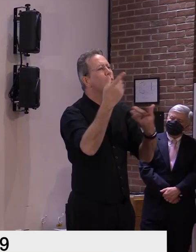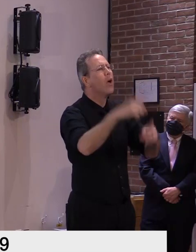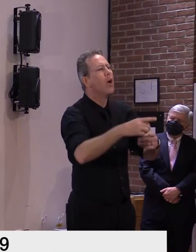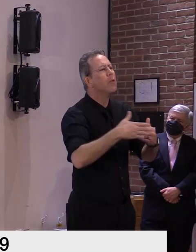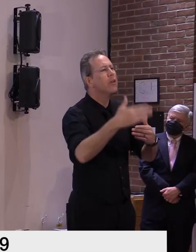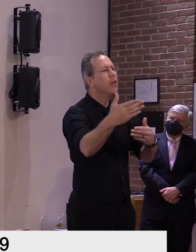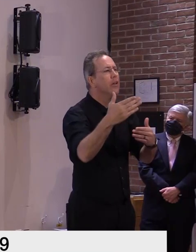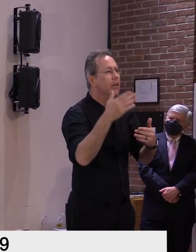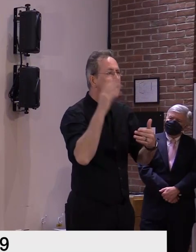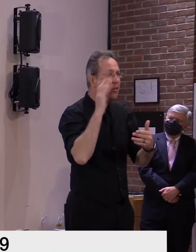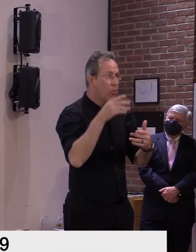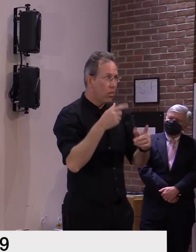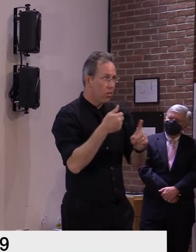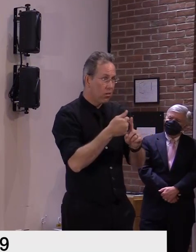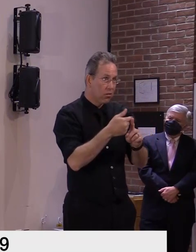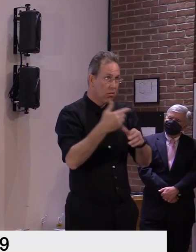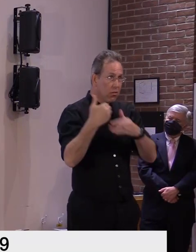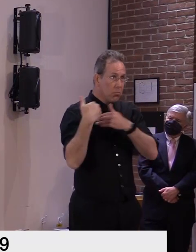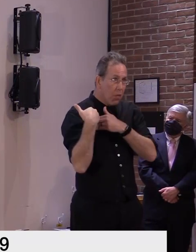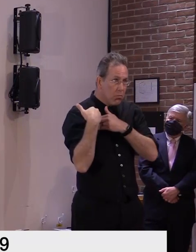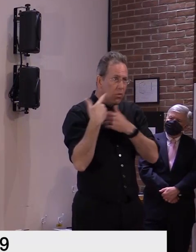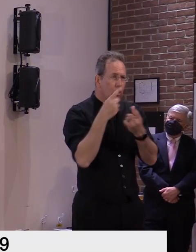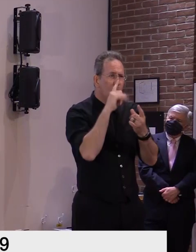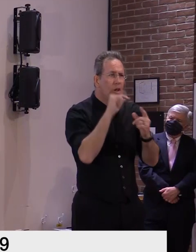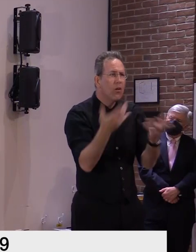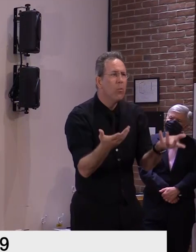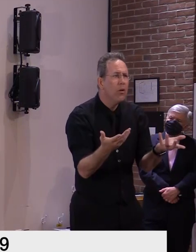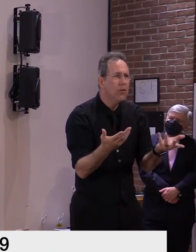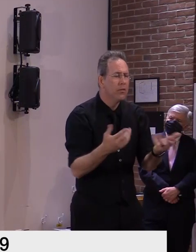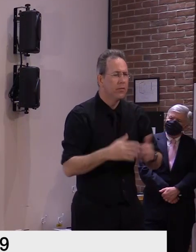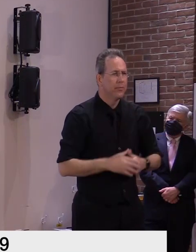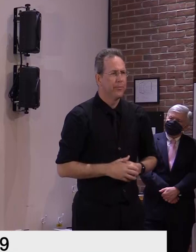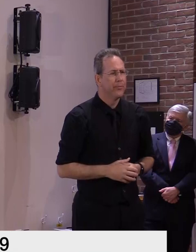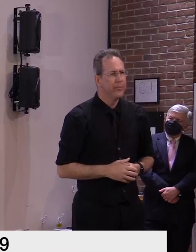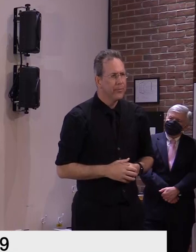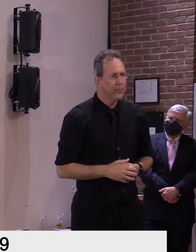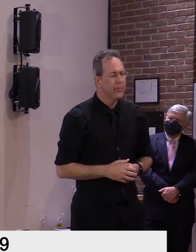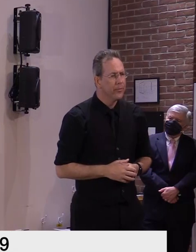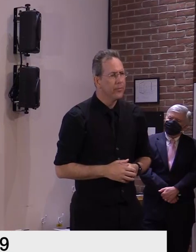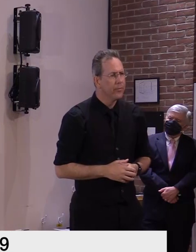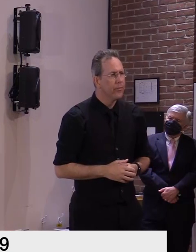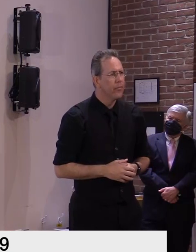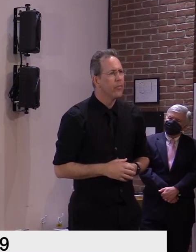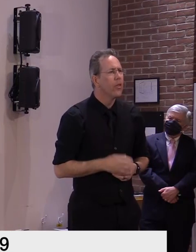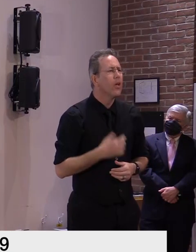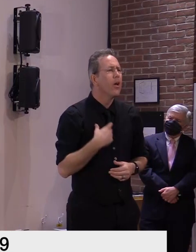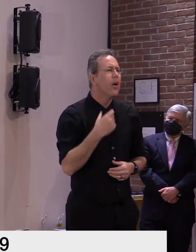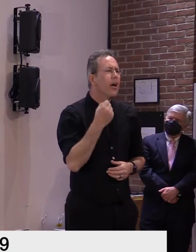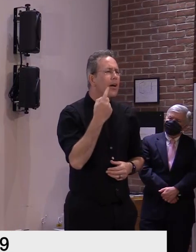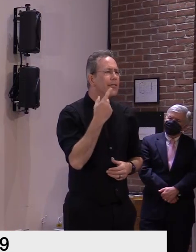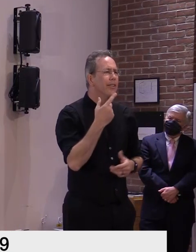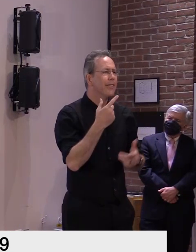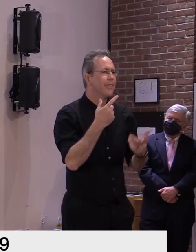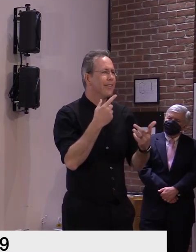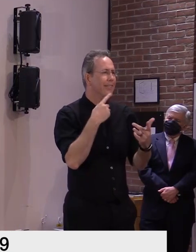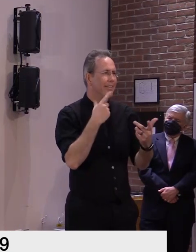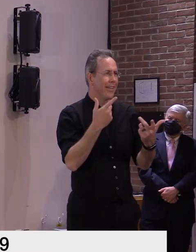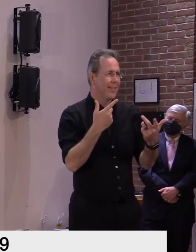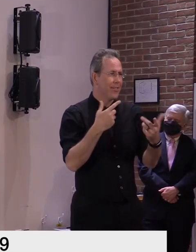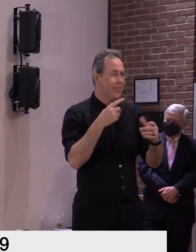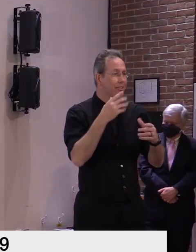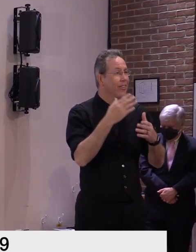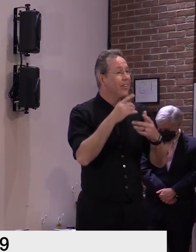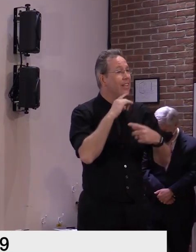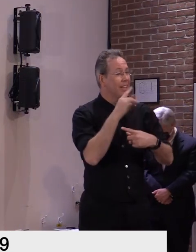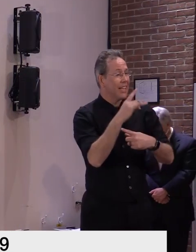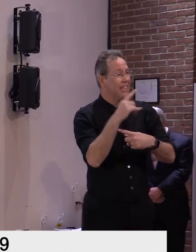self-responsibility, and I understand the brain isn't totally developed at 18. Sometimes it takes a number